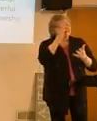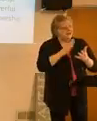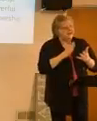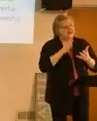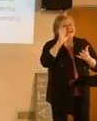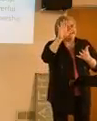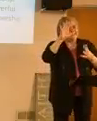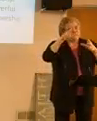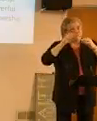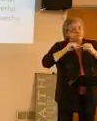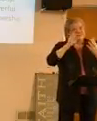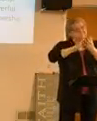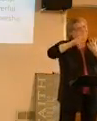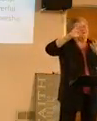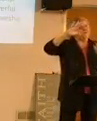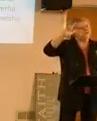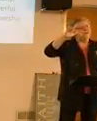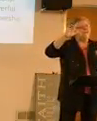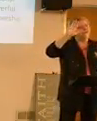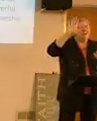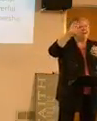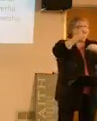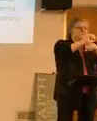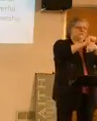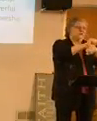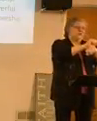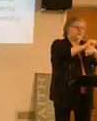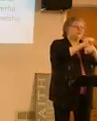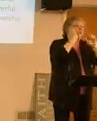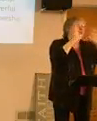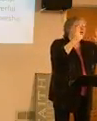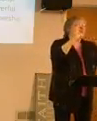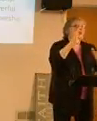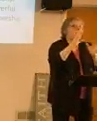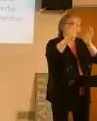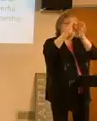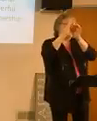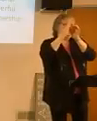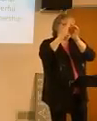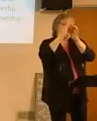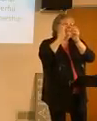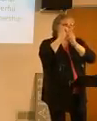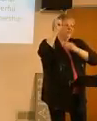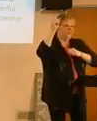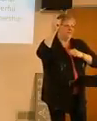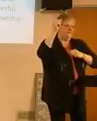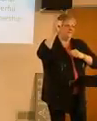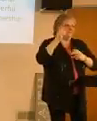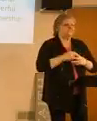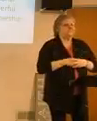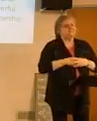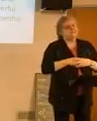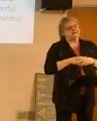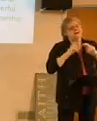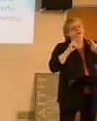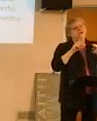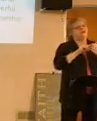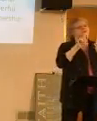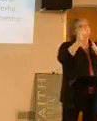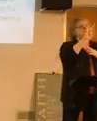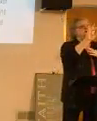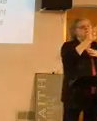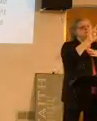gets the glory, and it's a wonderful partnership. Now, still have your Bible open. Look at verse